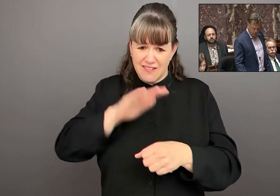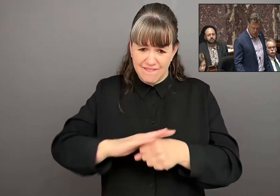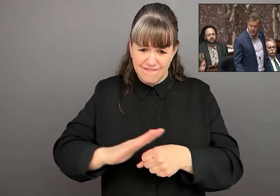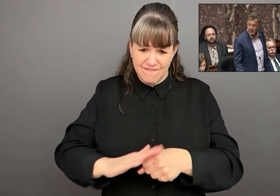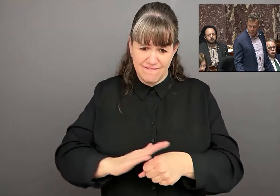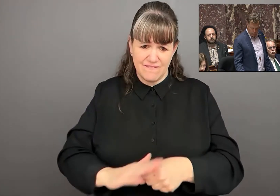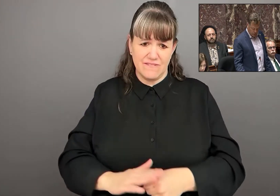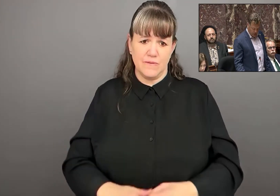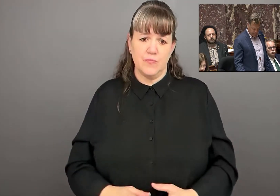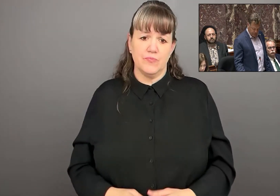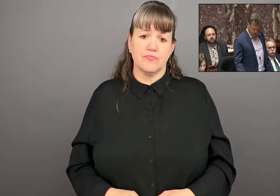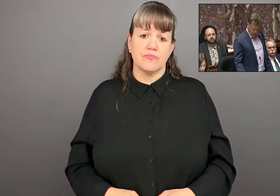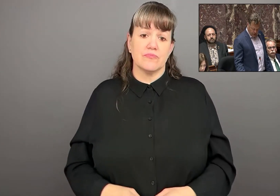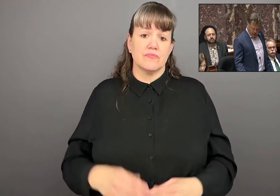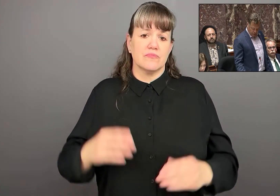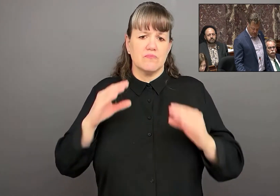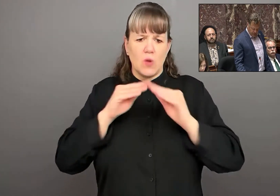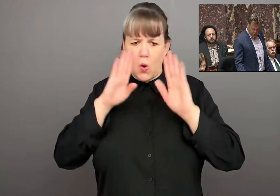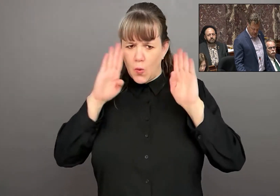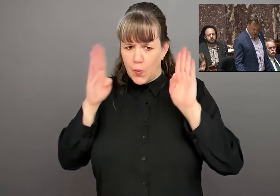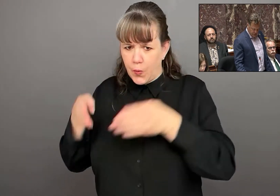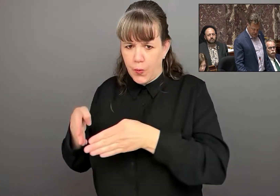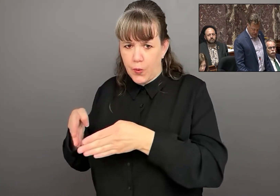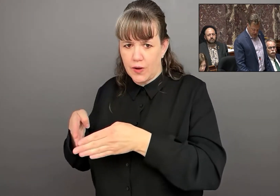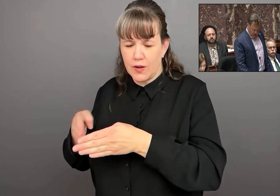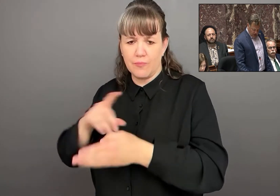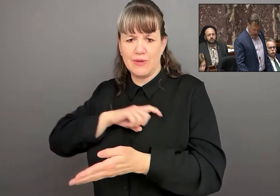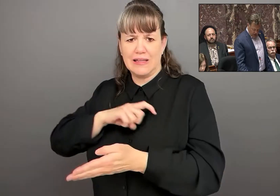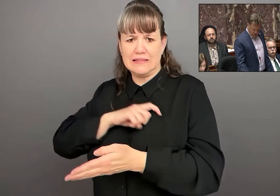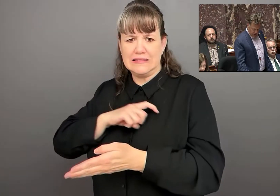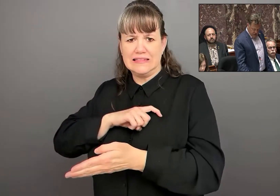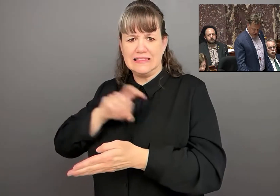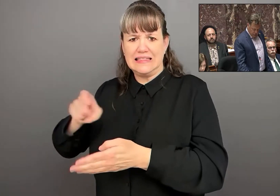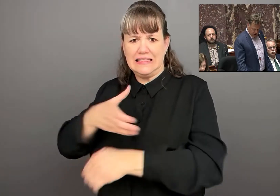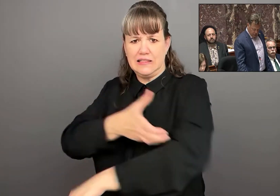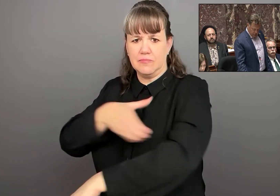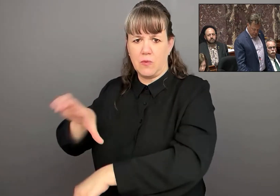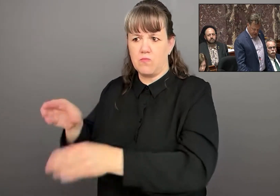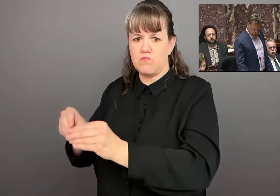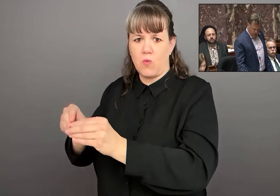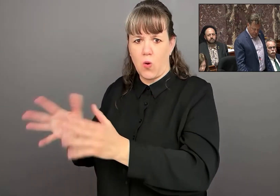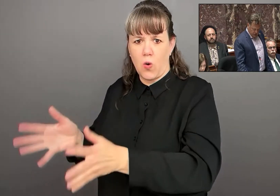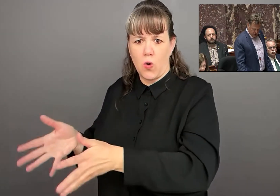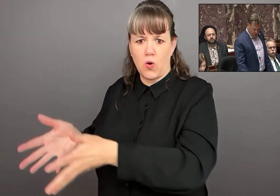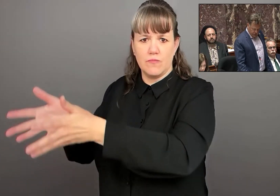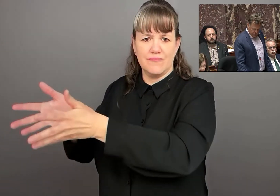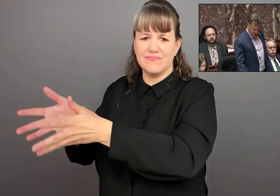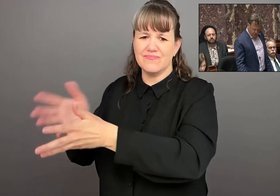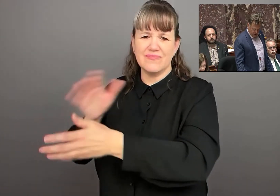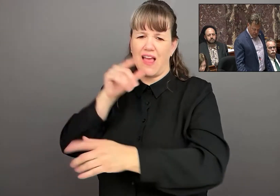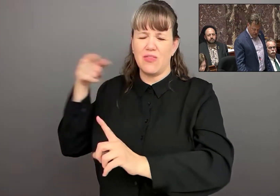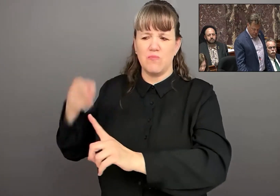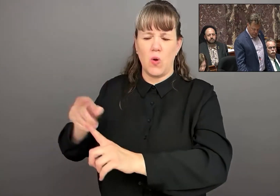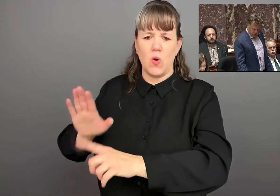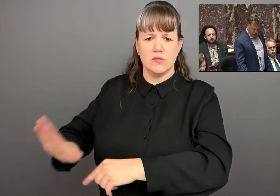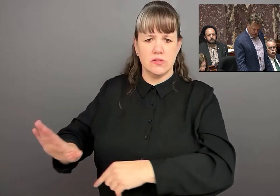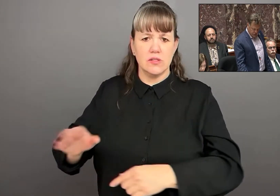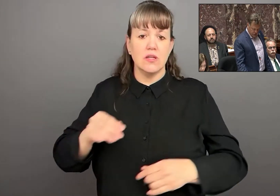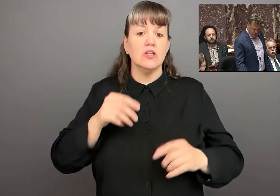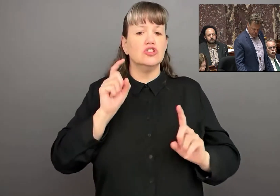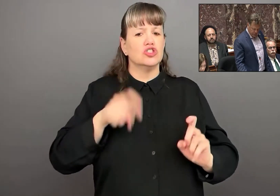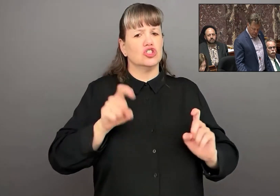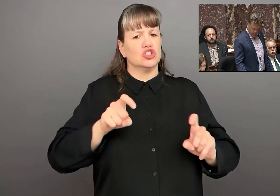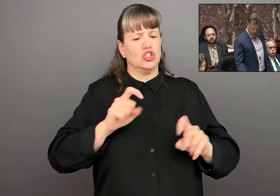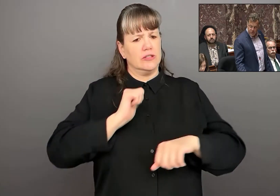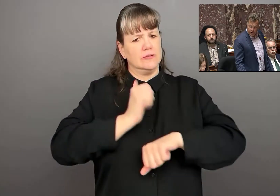away from addressing the root causes of mental health challenges. Intervention should be in place at multiple levels of an individual's mental health